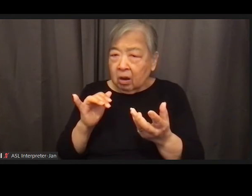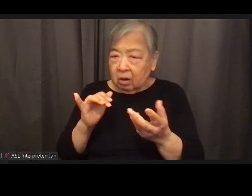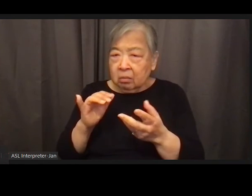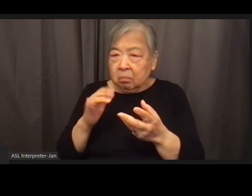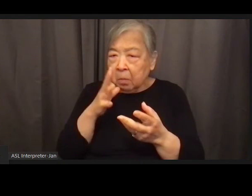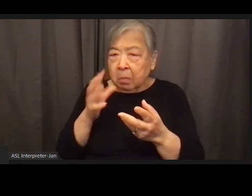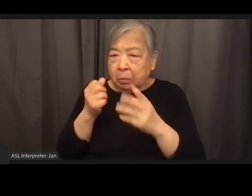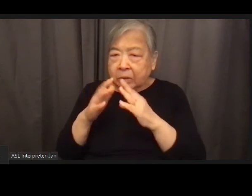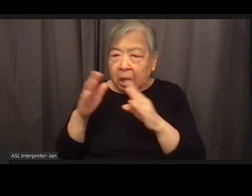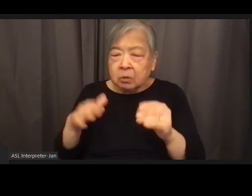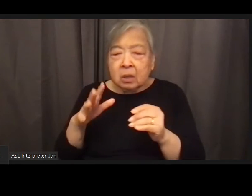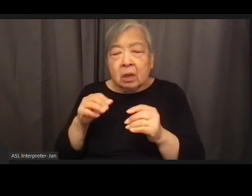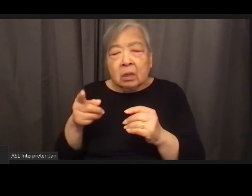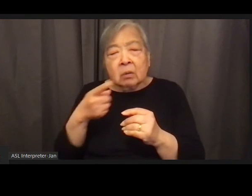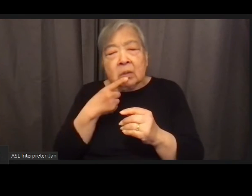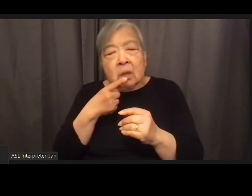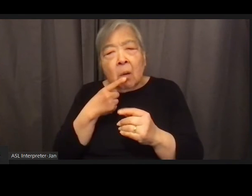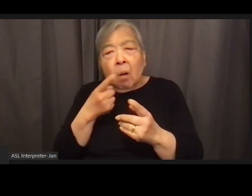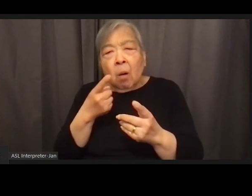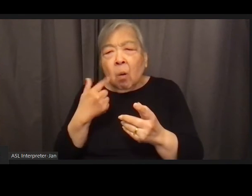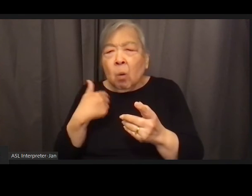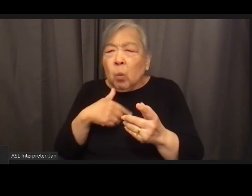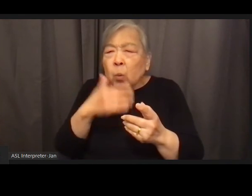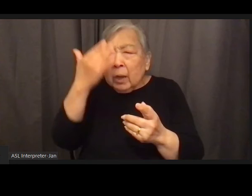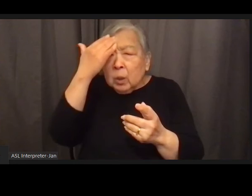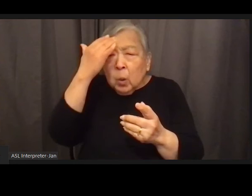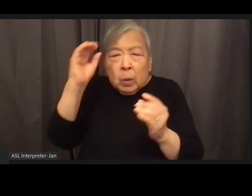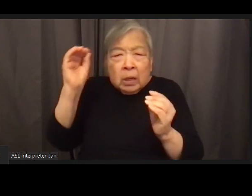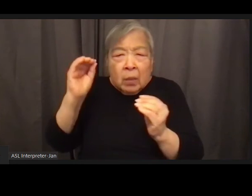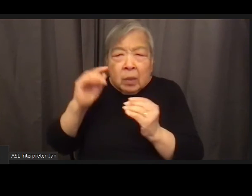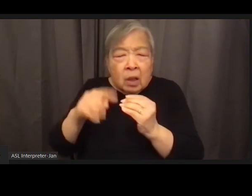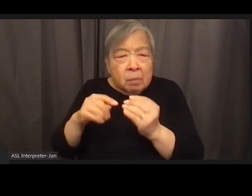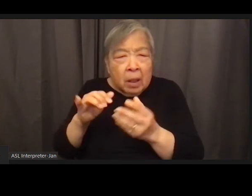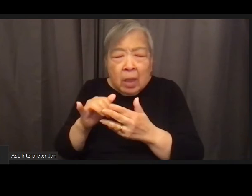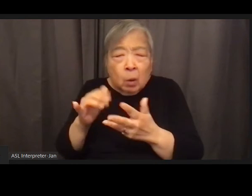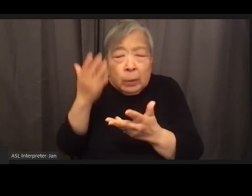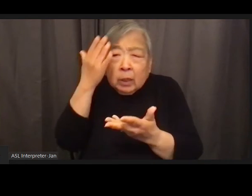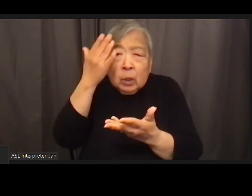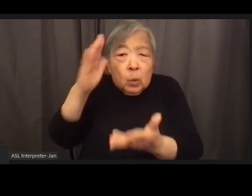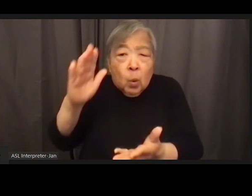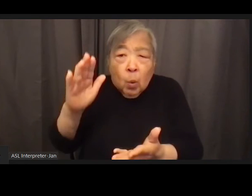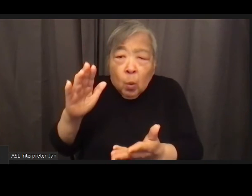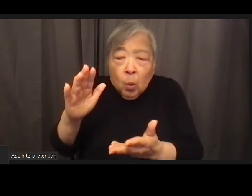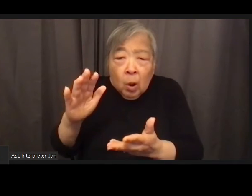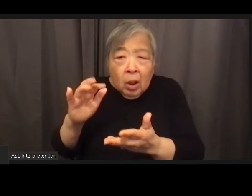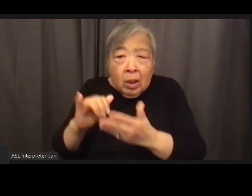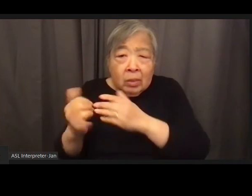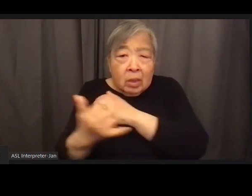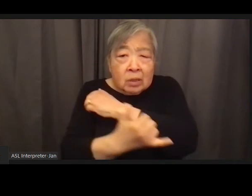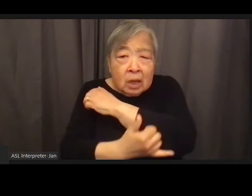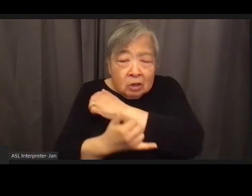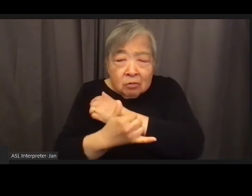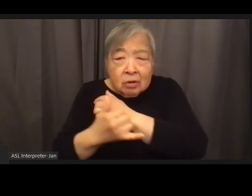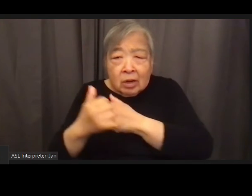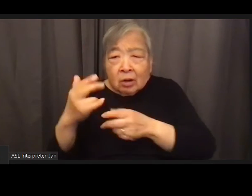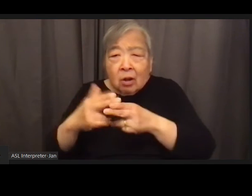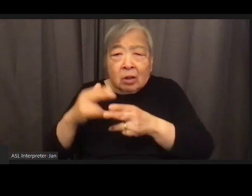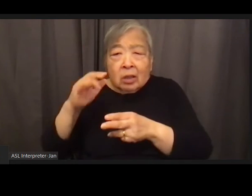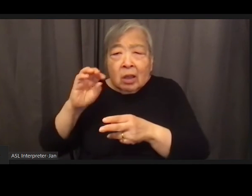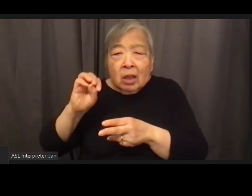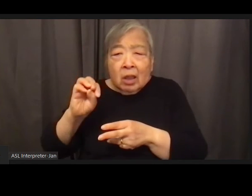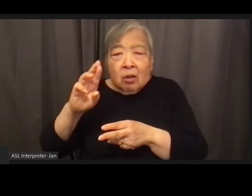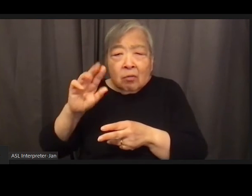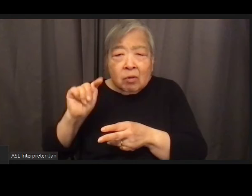say, we know nothing about that. Didn't even know there was a country called Eritrea, or, you